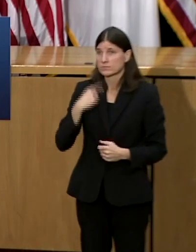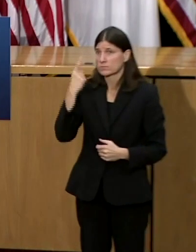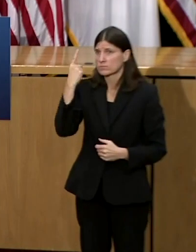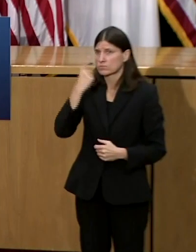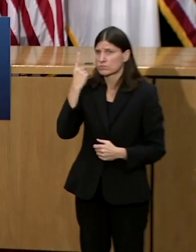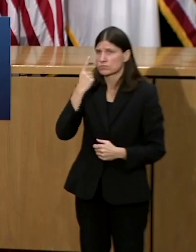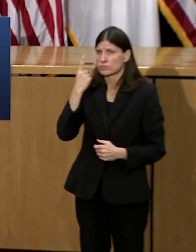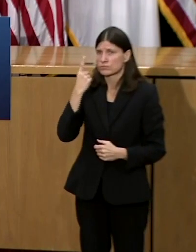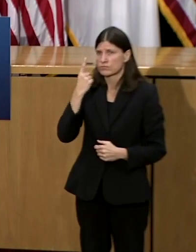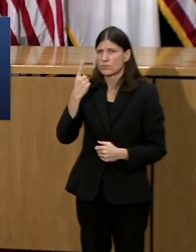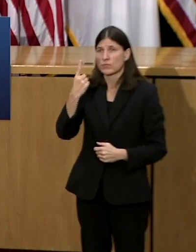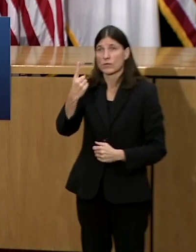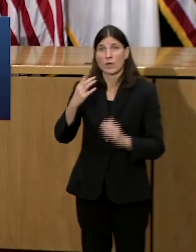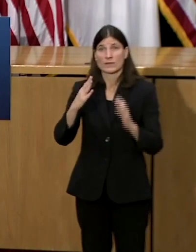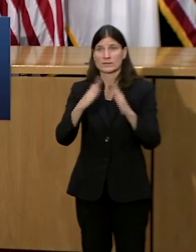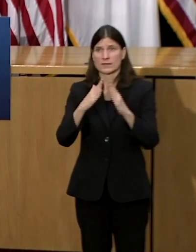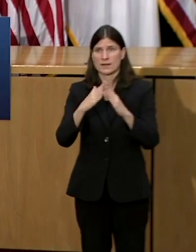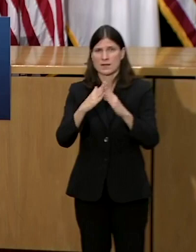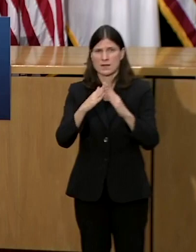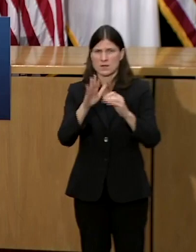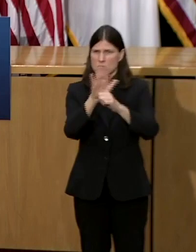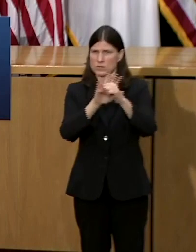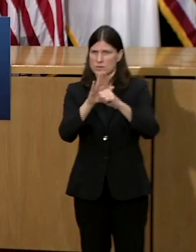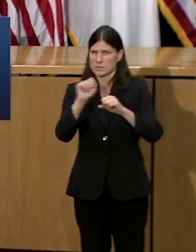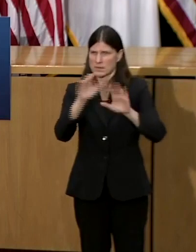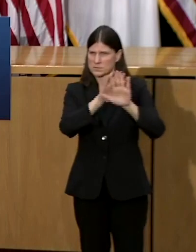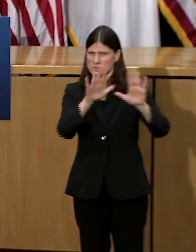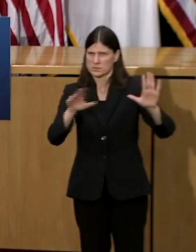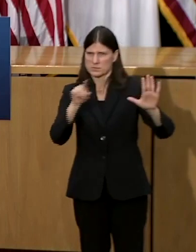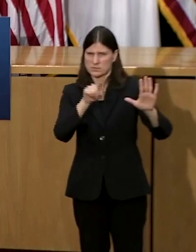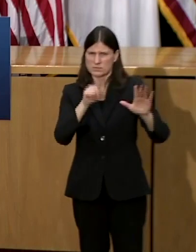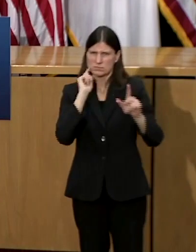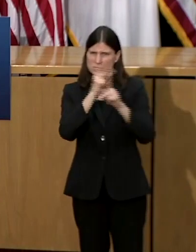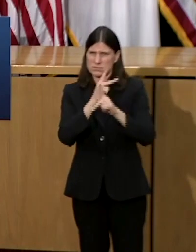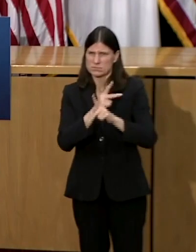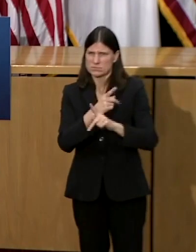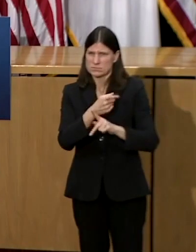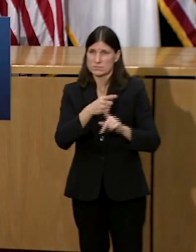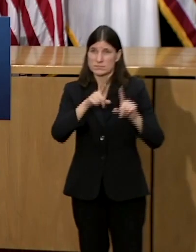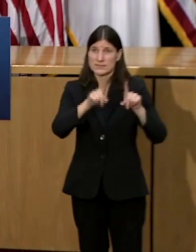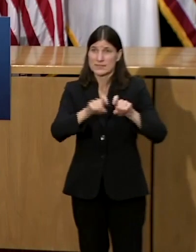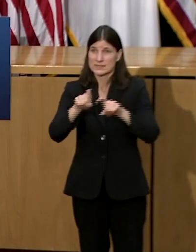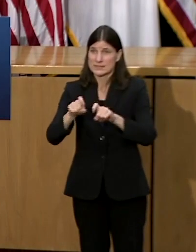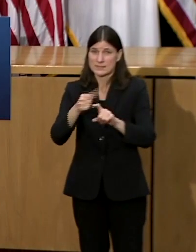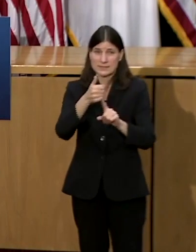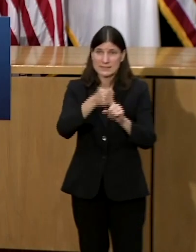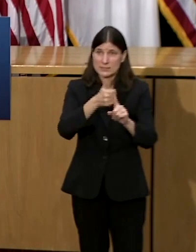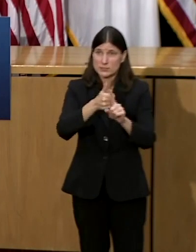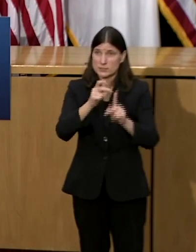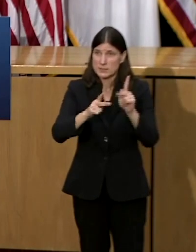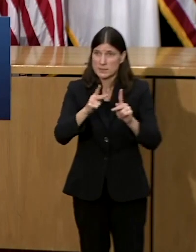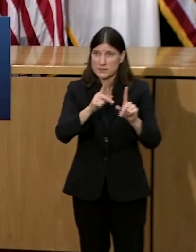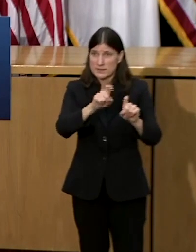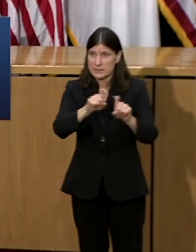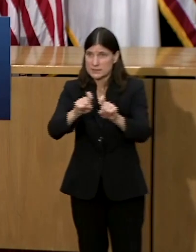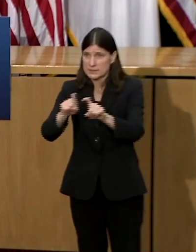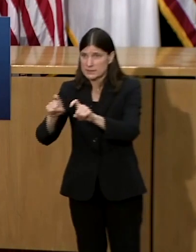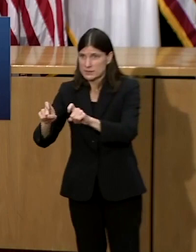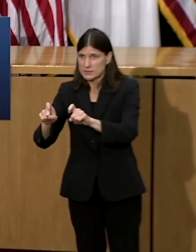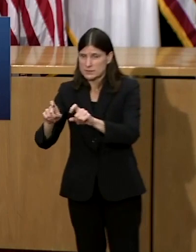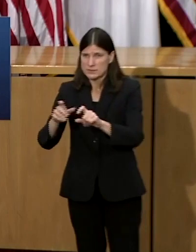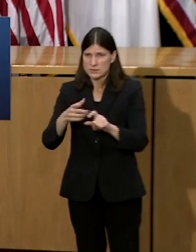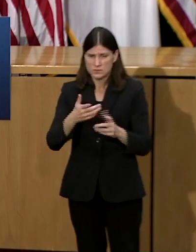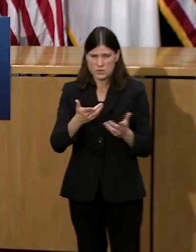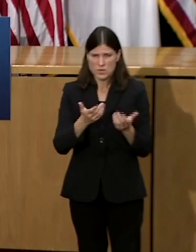to kind of get a better grip on testing and whatever, test everybody. Is that some kind of system that you think might work statewide? Is that something